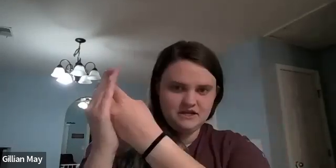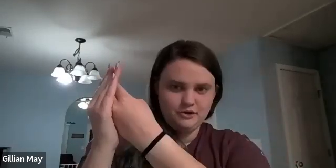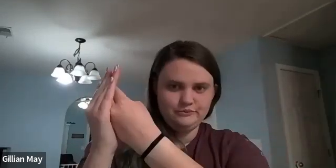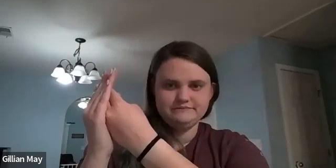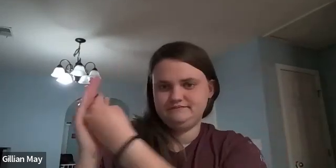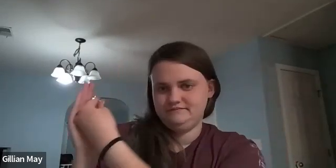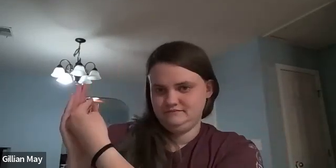Taco.